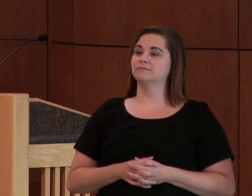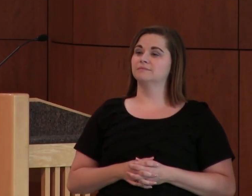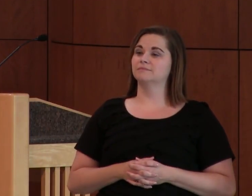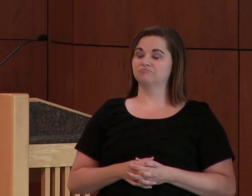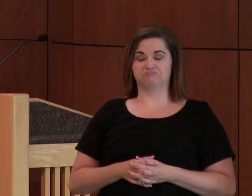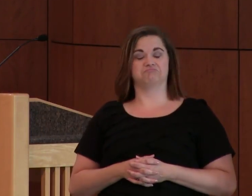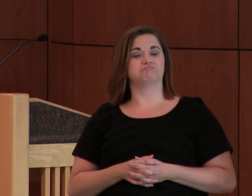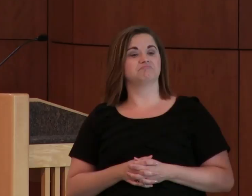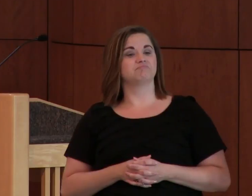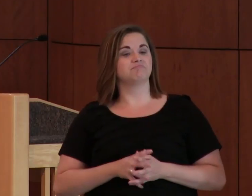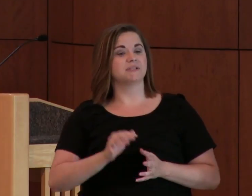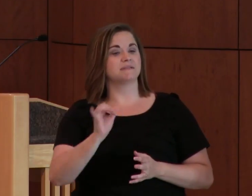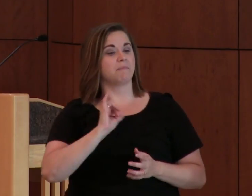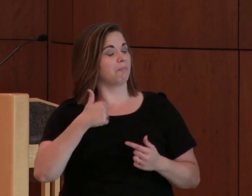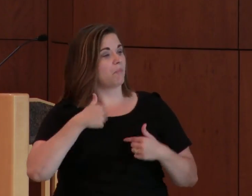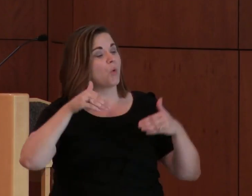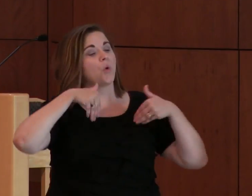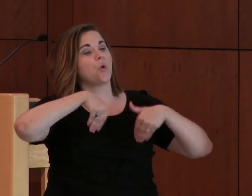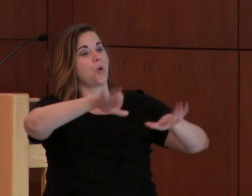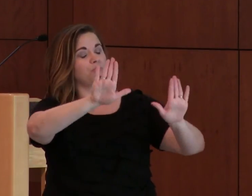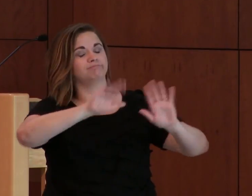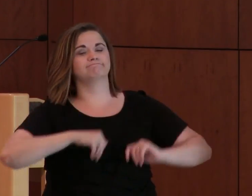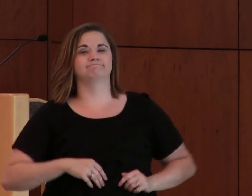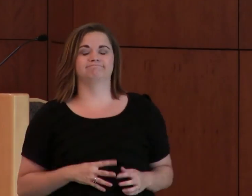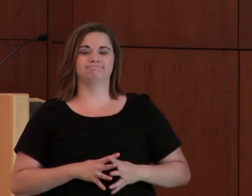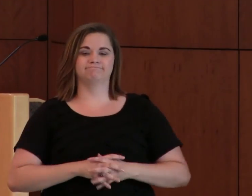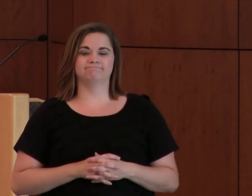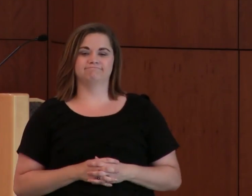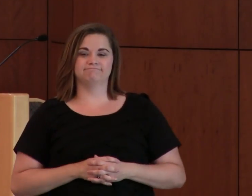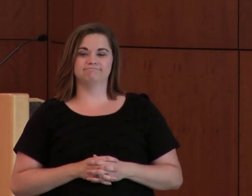"Then neither do I. Go on your way."